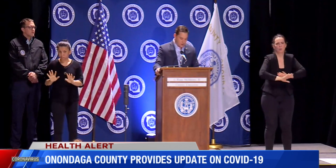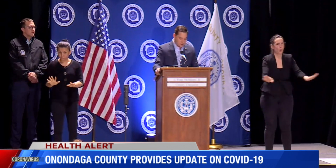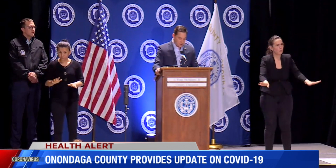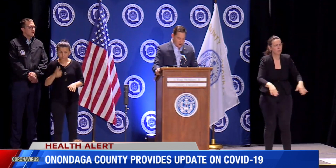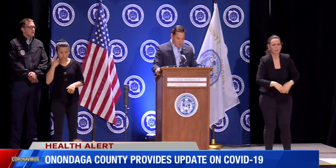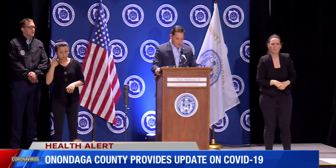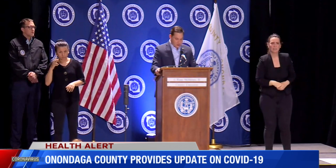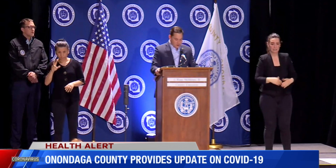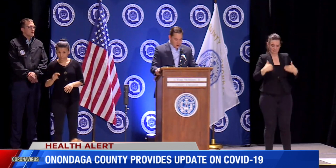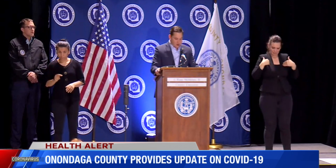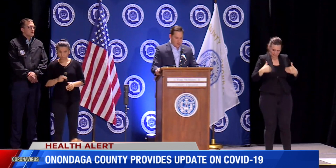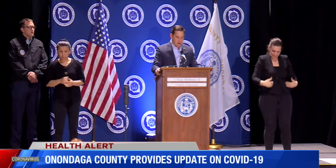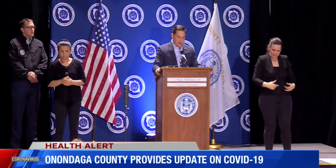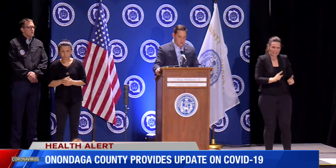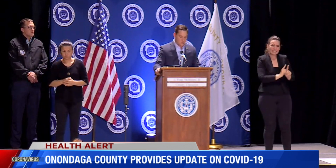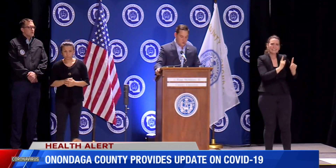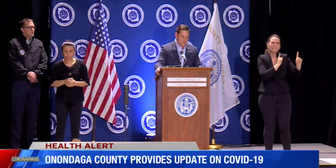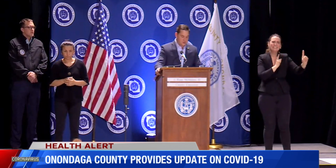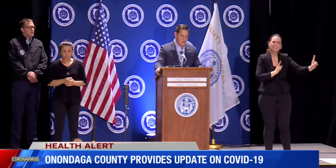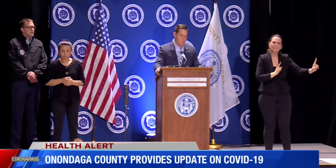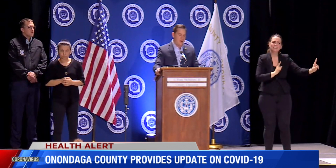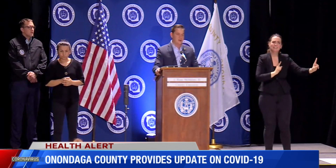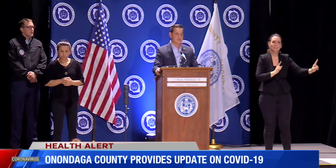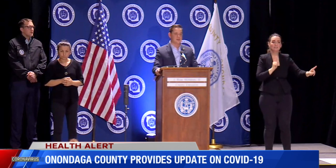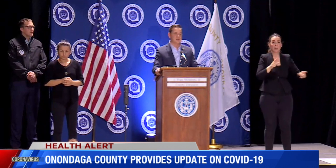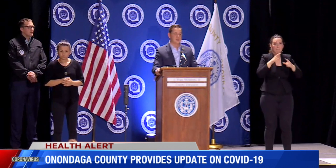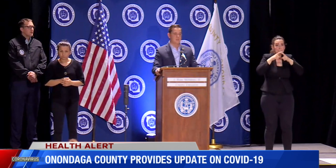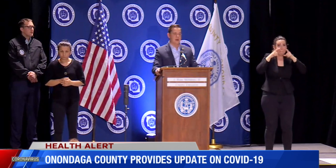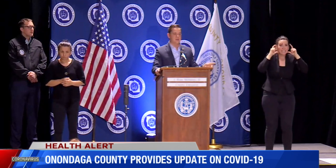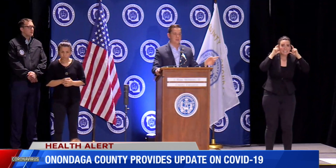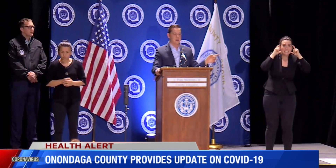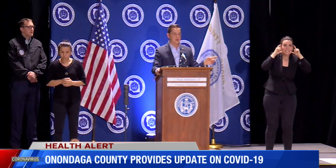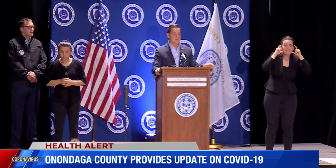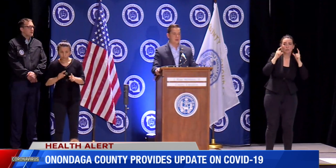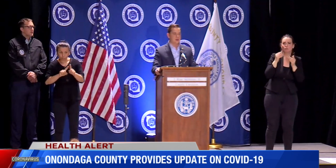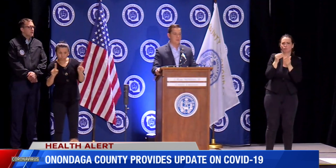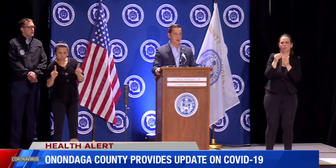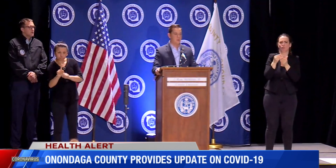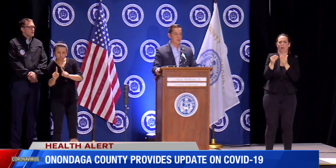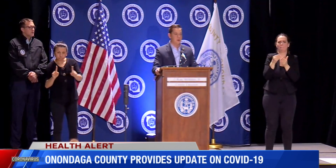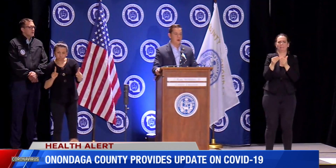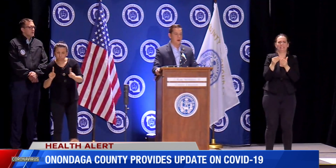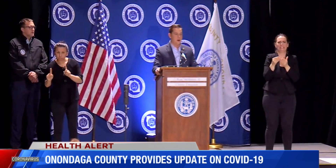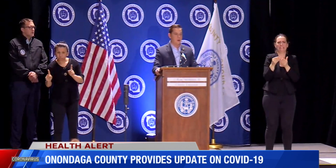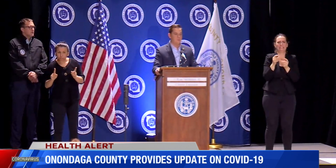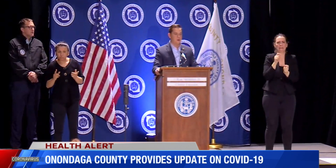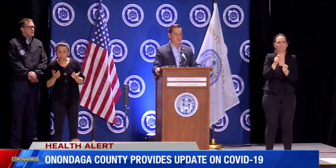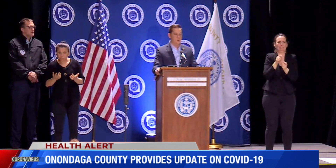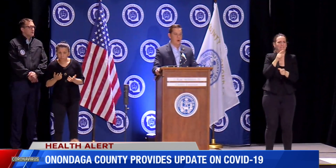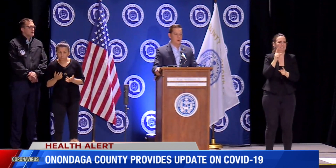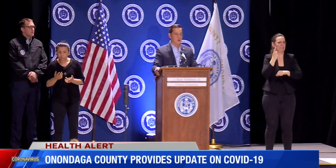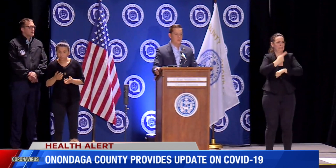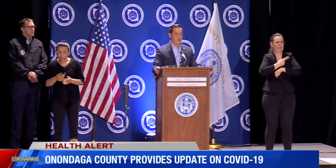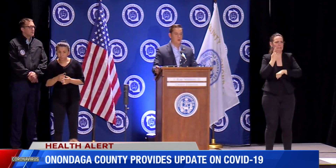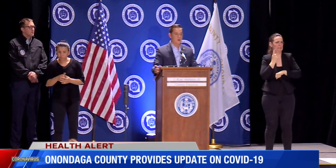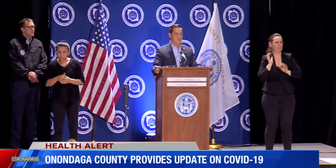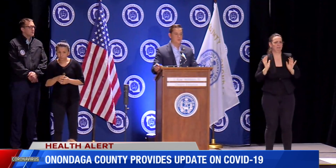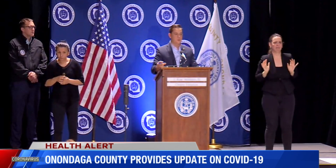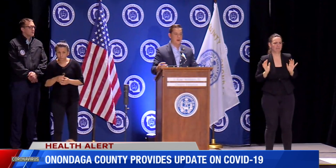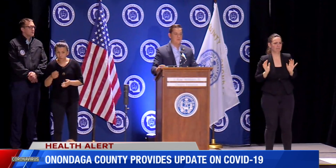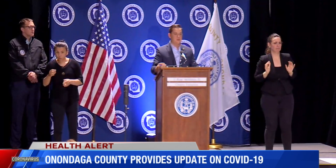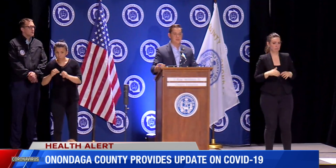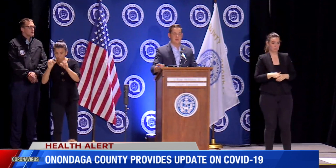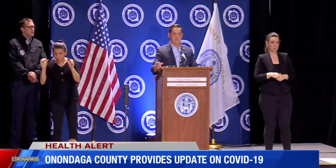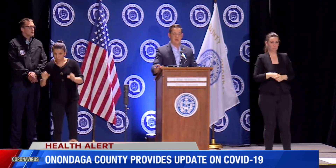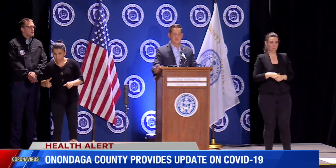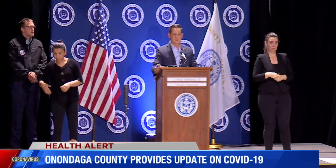we talked about our enhanced social distancing policies. Madison County today came out very smart. They're going